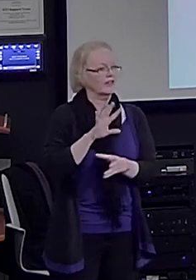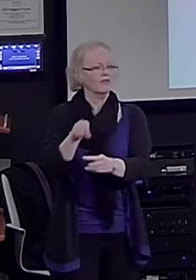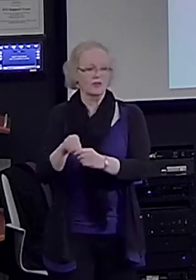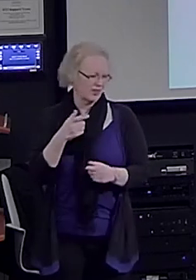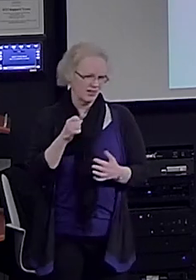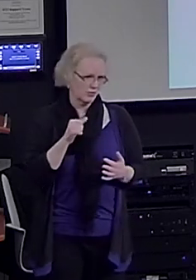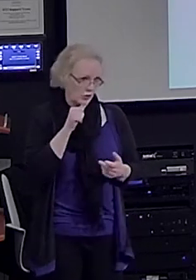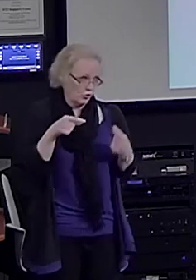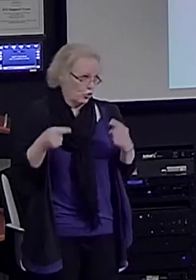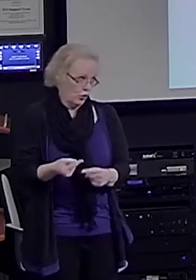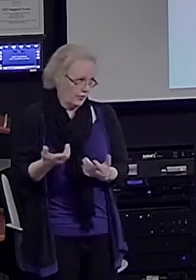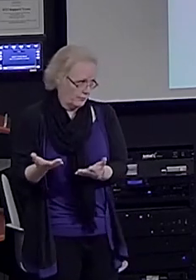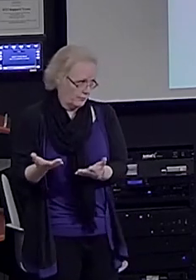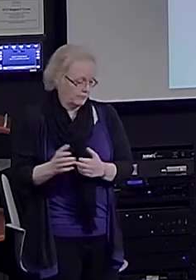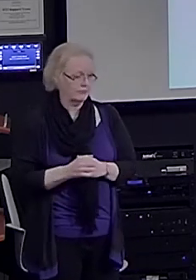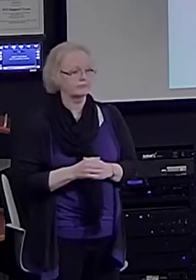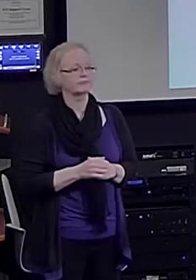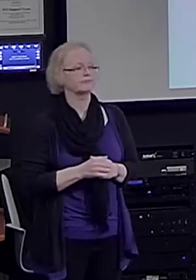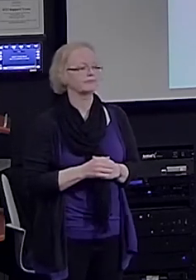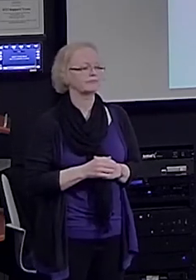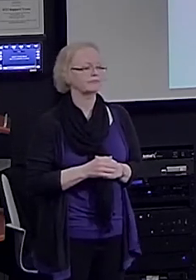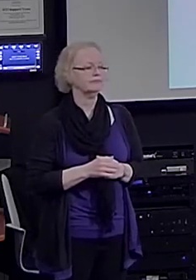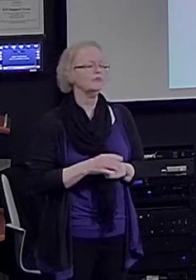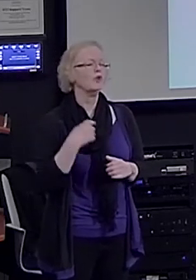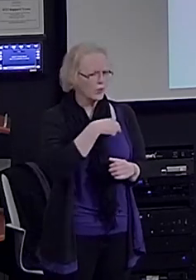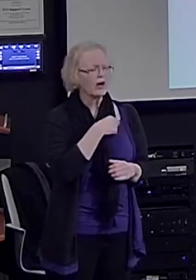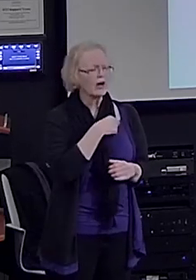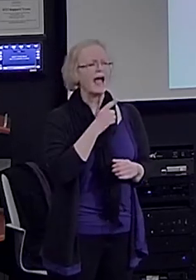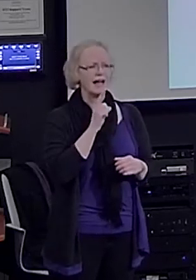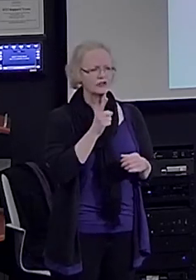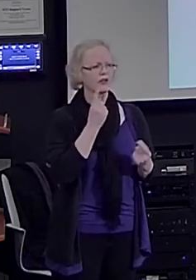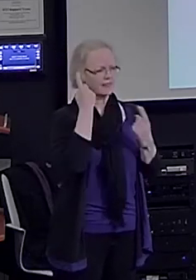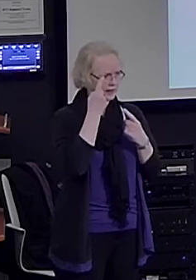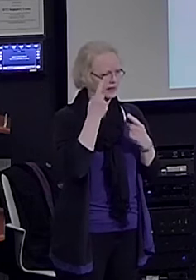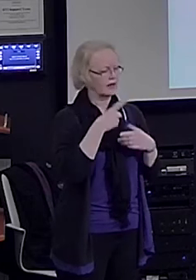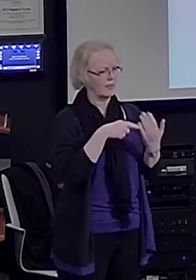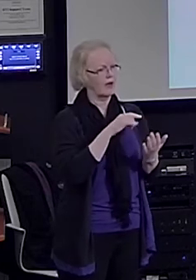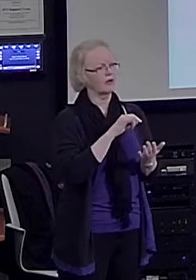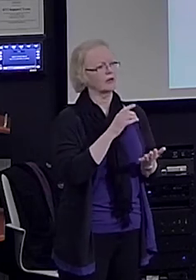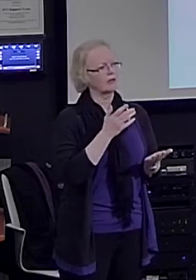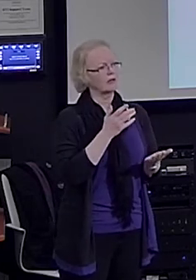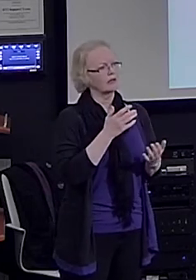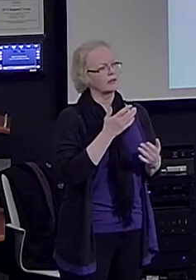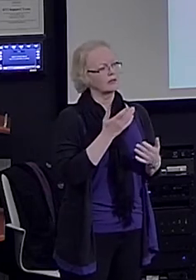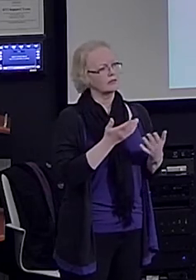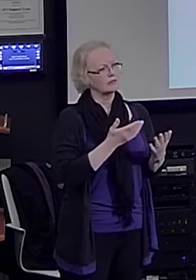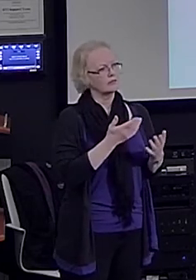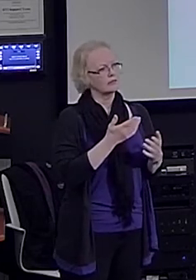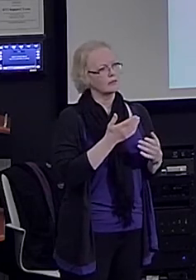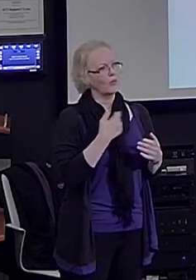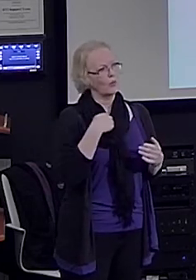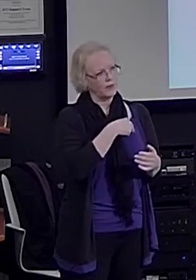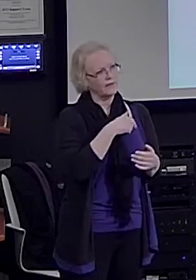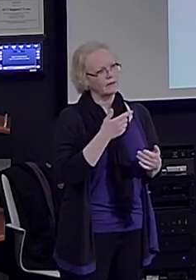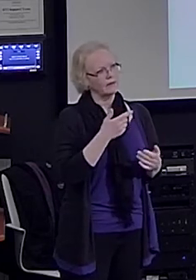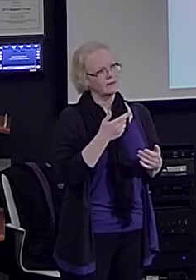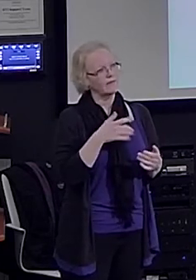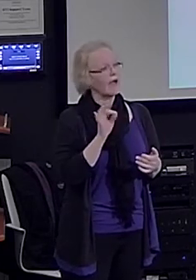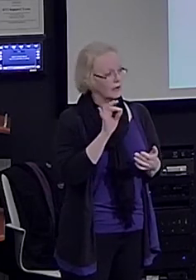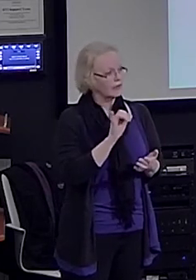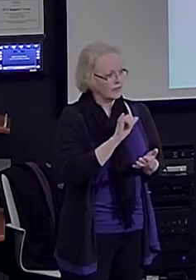hurt them right and we're actually thinking of this because we found